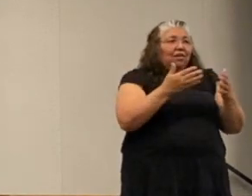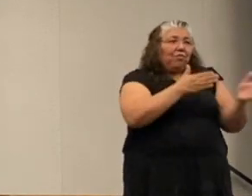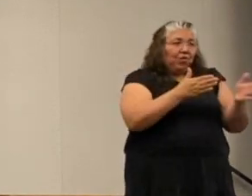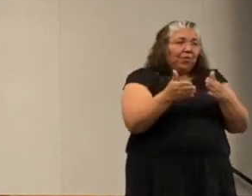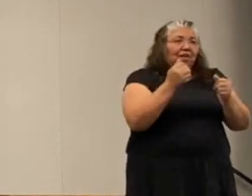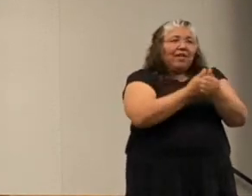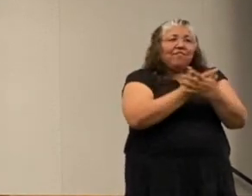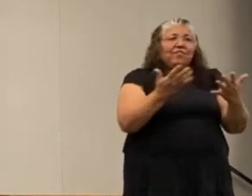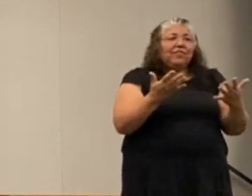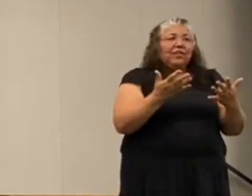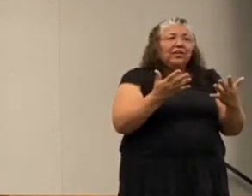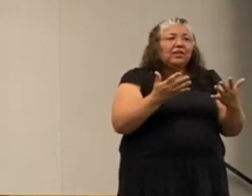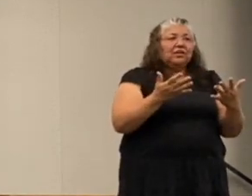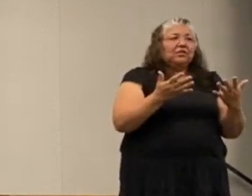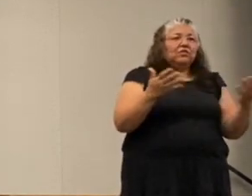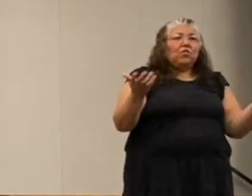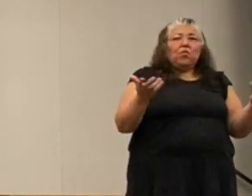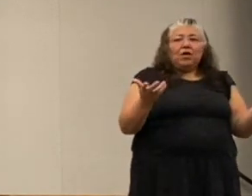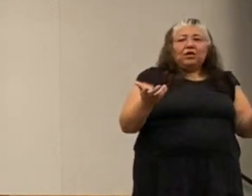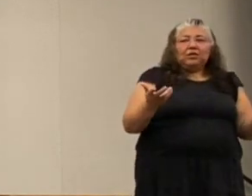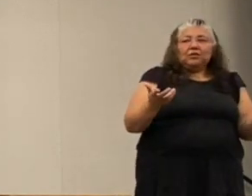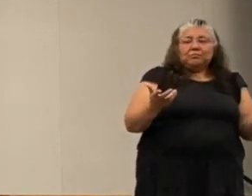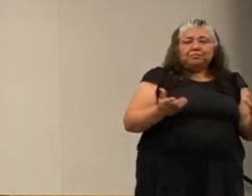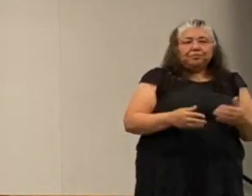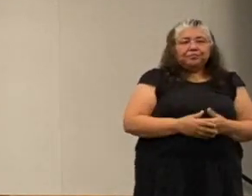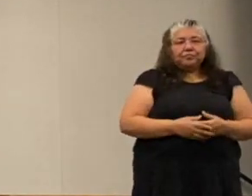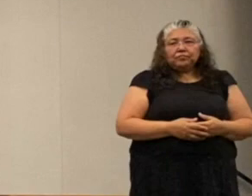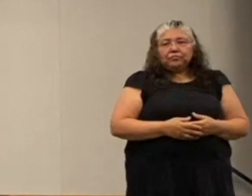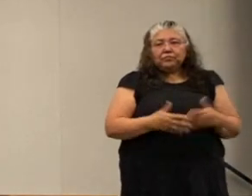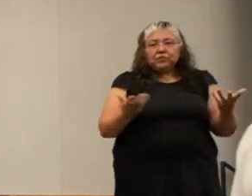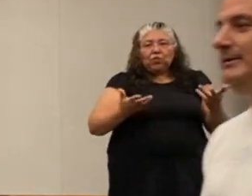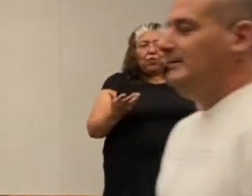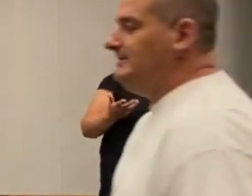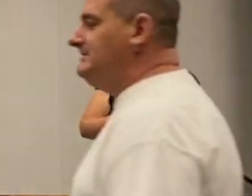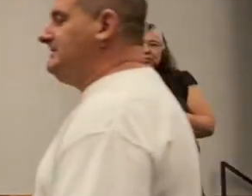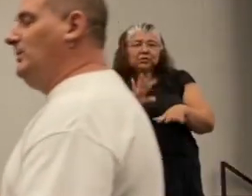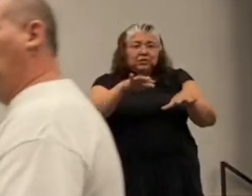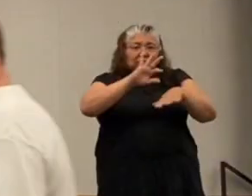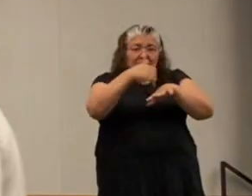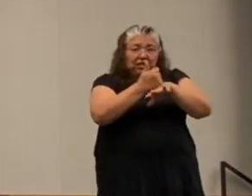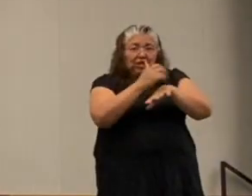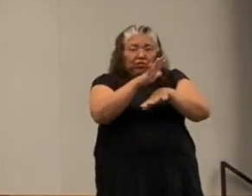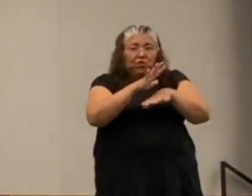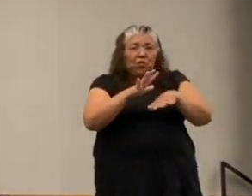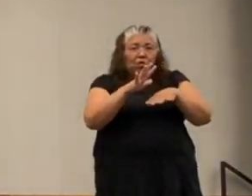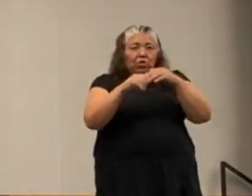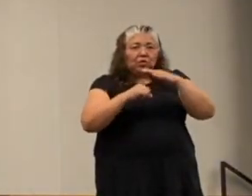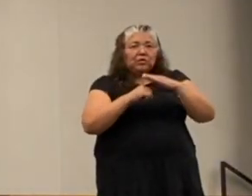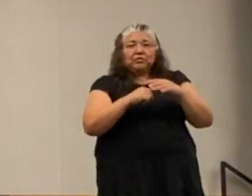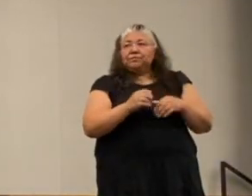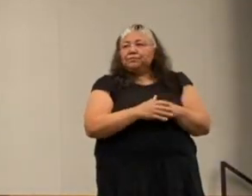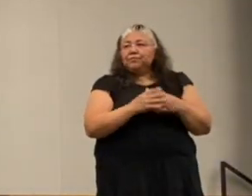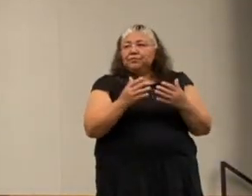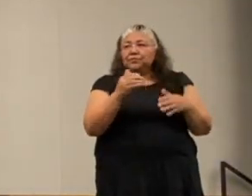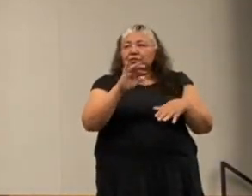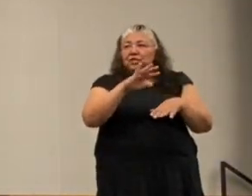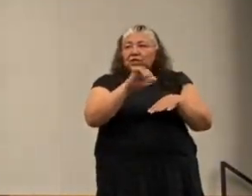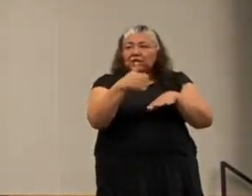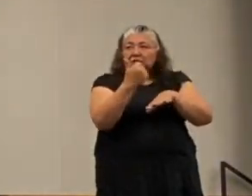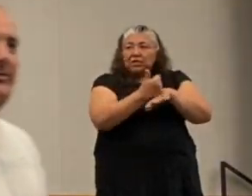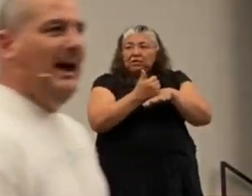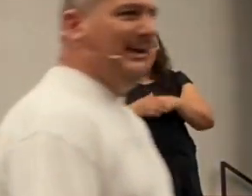prepared everything to what? Take your stand. To what? Take your stand. To what? Take your stand. It's